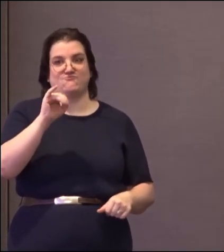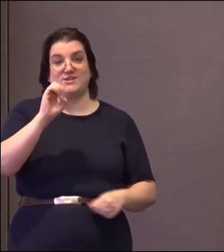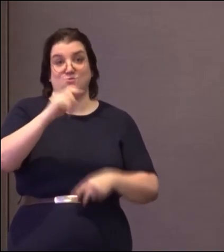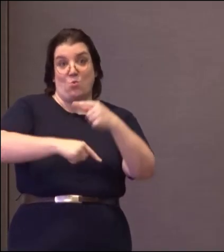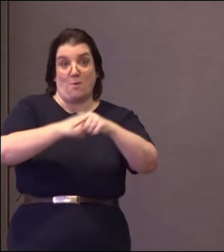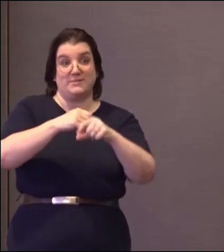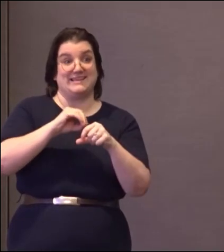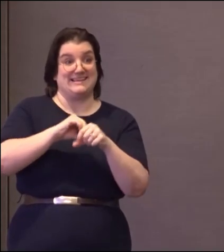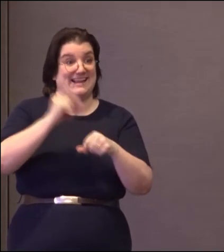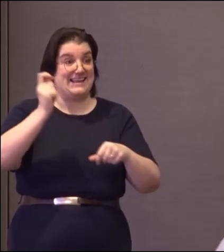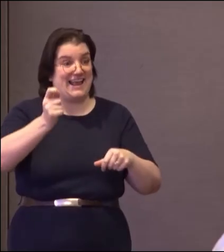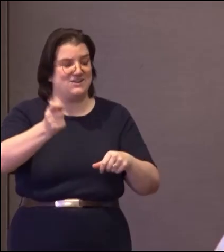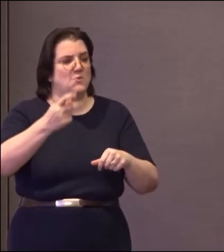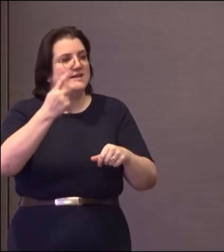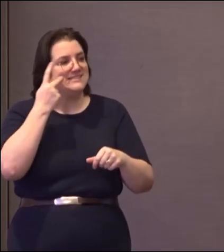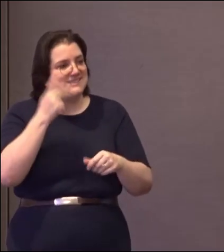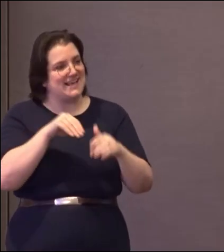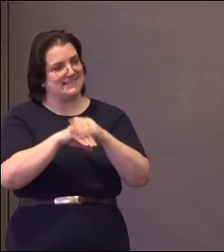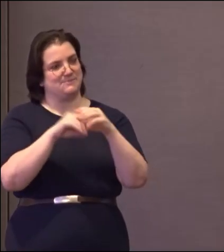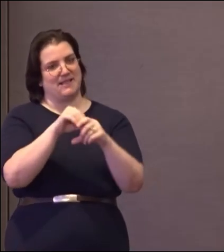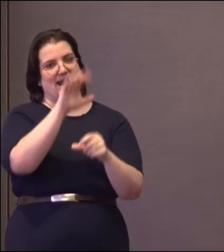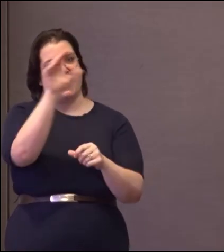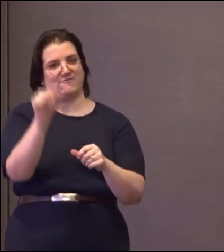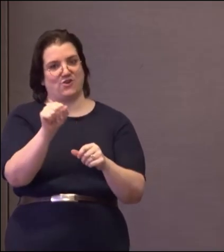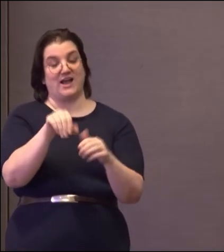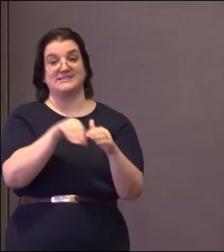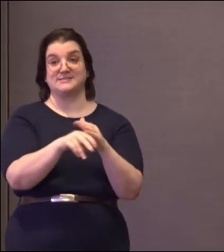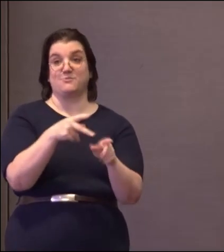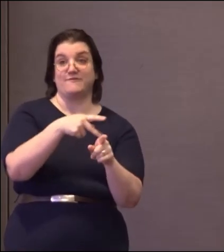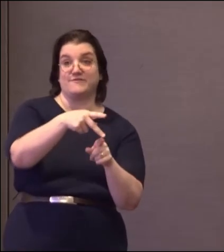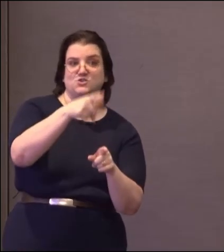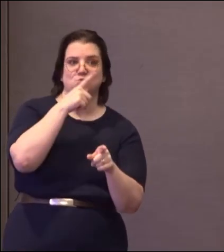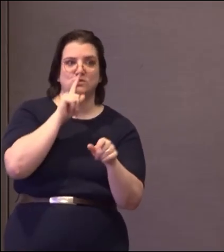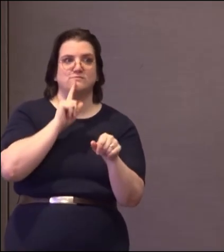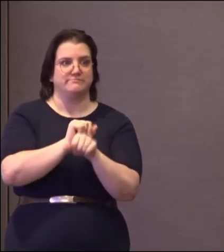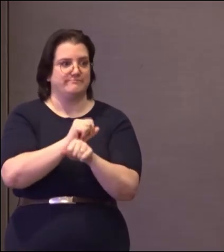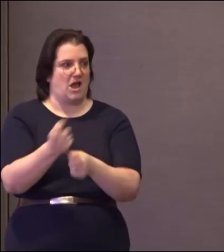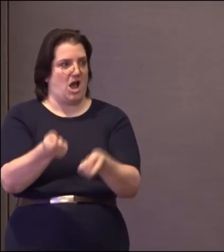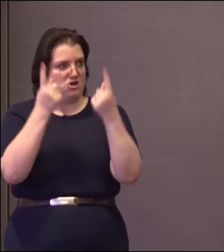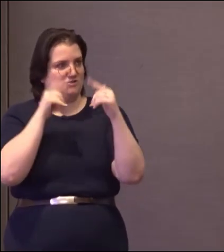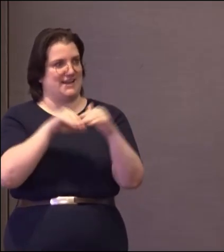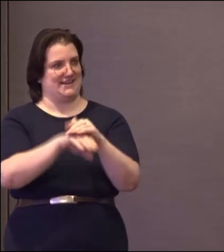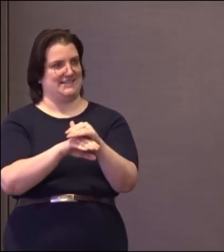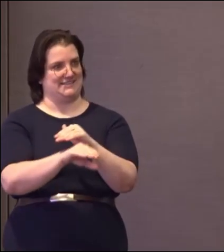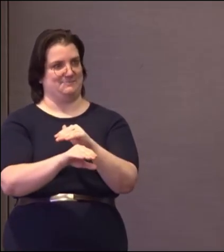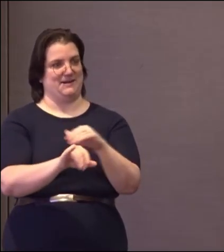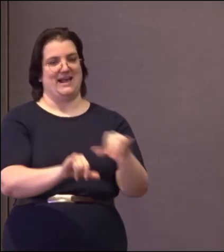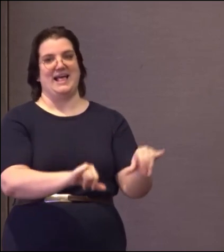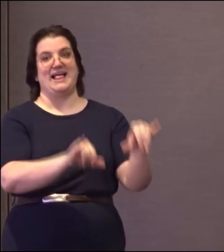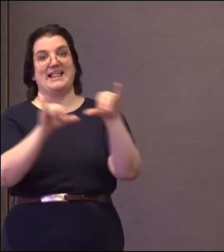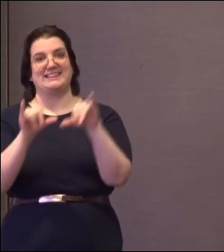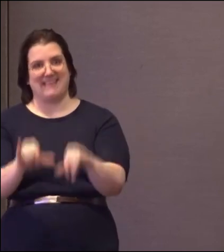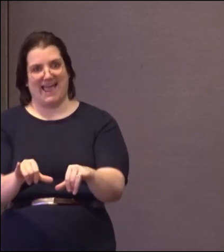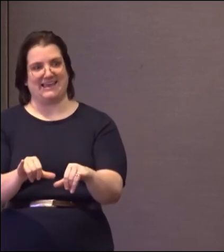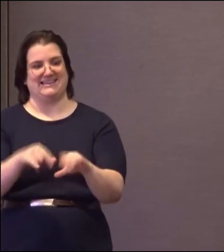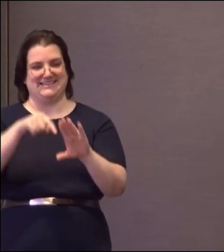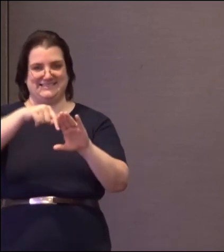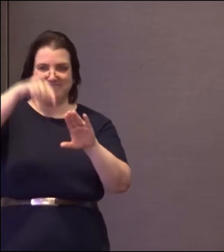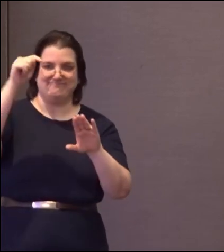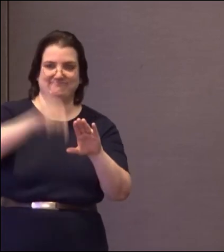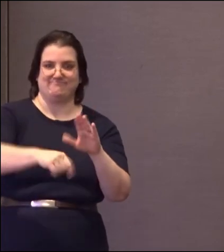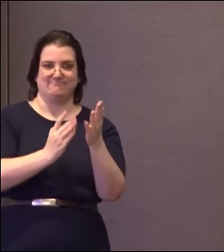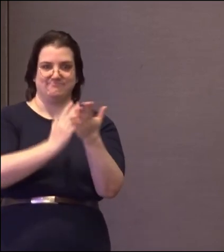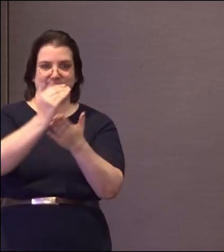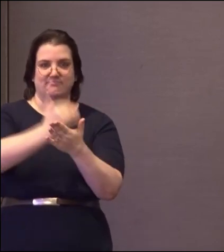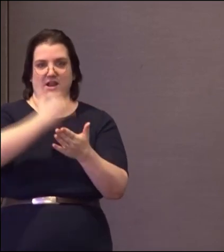see accessibility in Africa and accessibility professionals who truly understand accessibility, like in-depth knowledge on